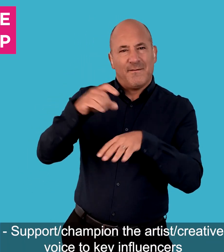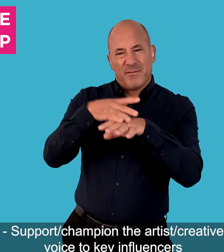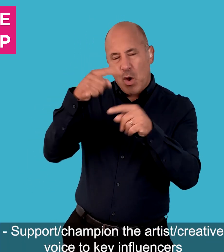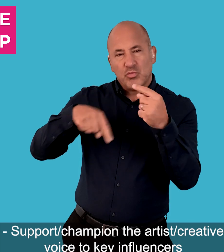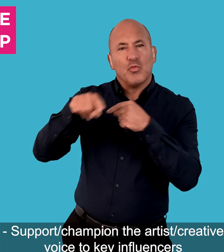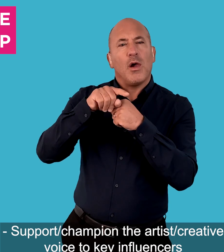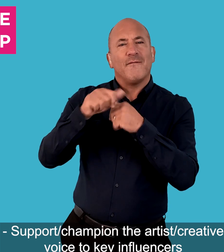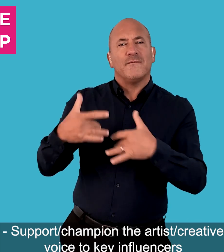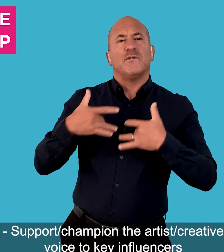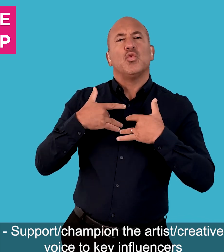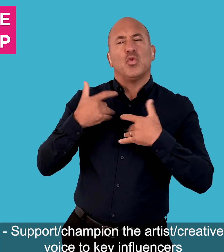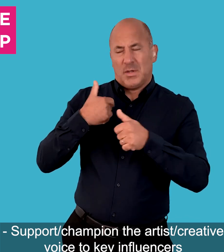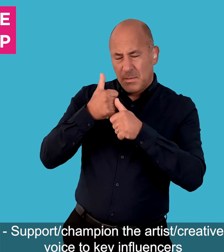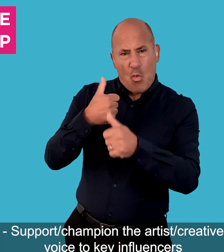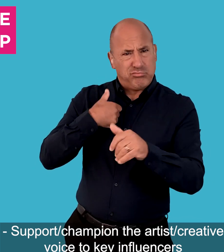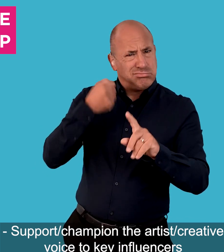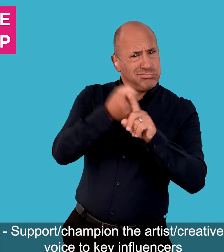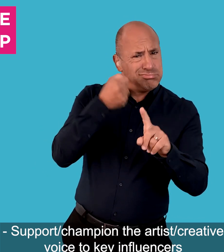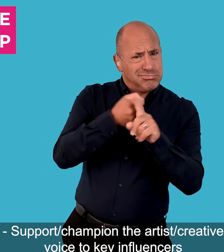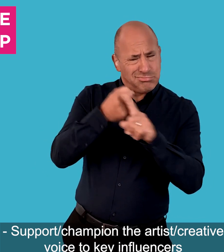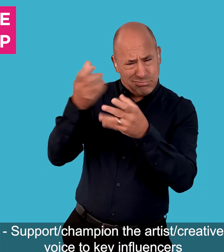Support/champion the artist/creative voice to key influencers.